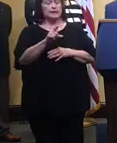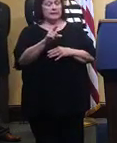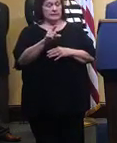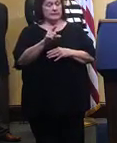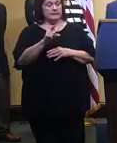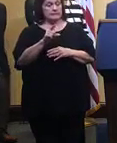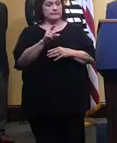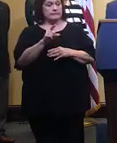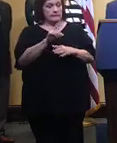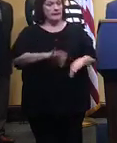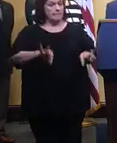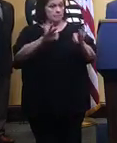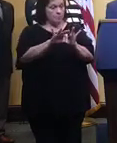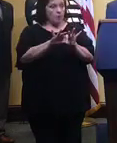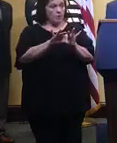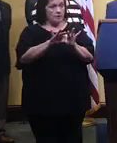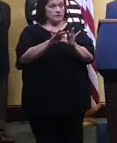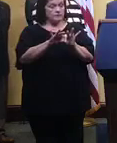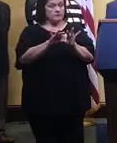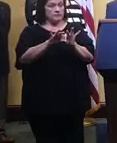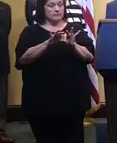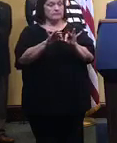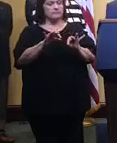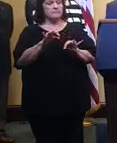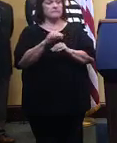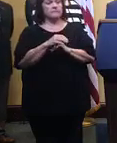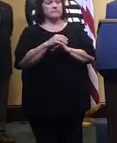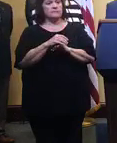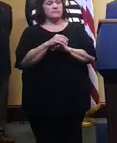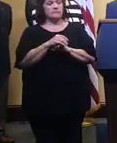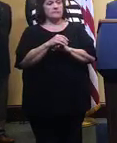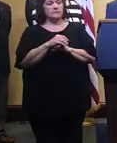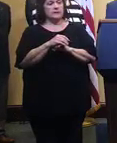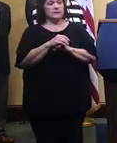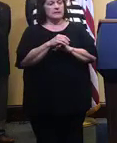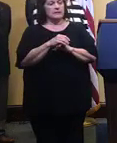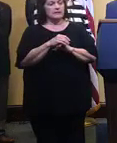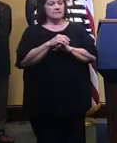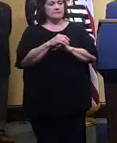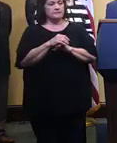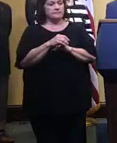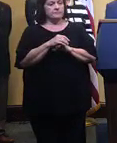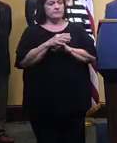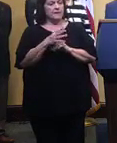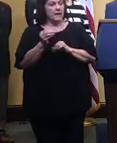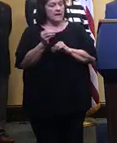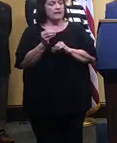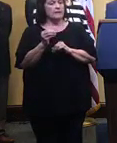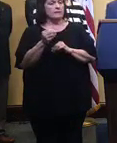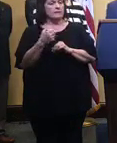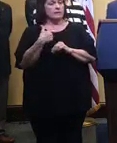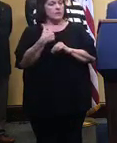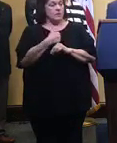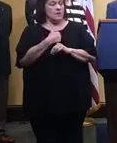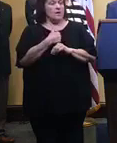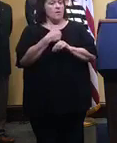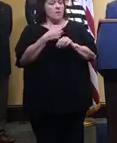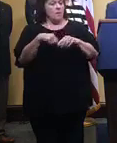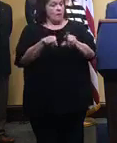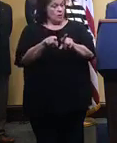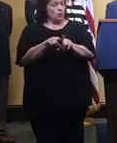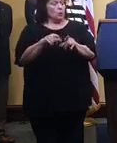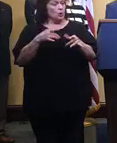place to be. But it's also a very concerning situation because